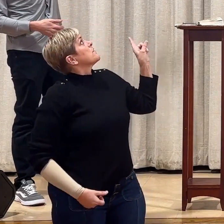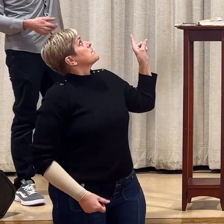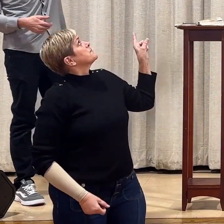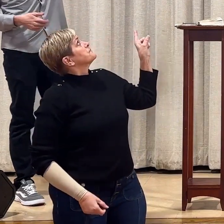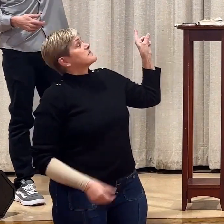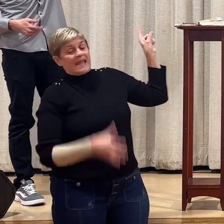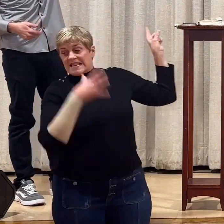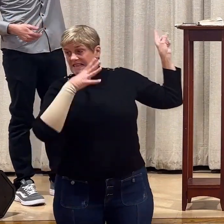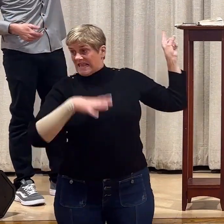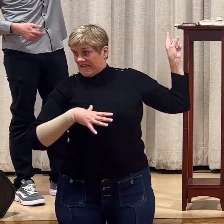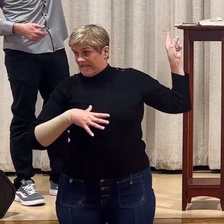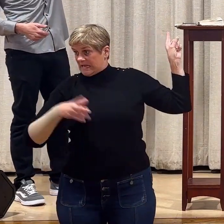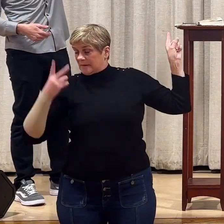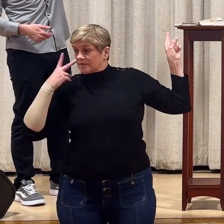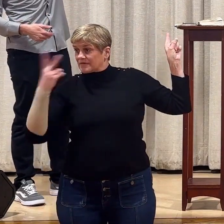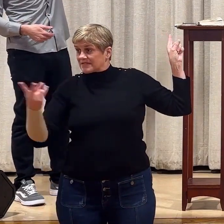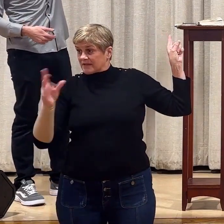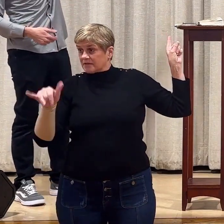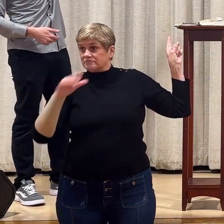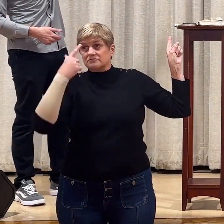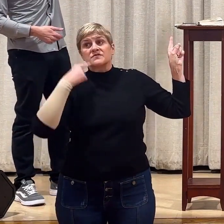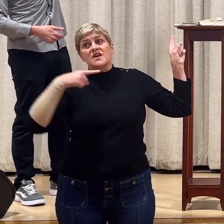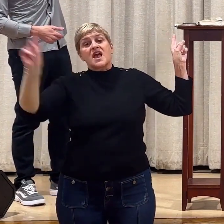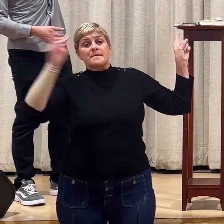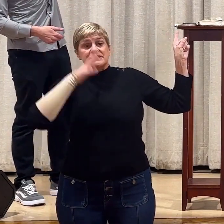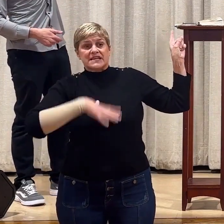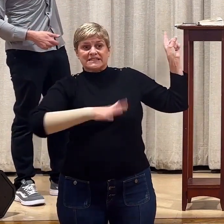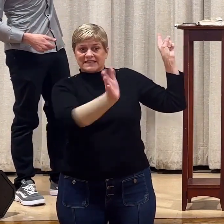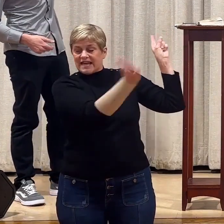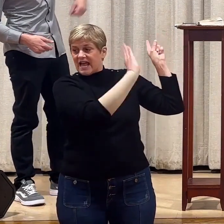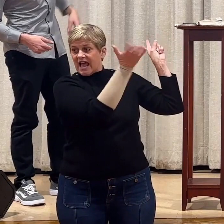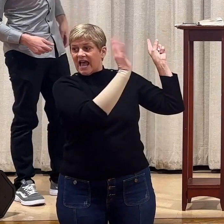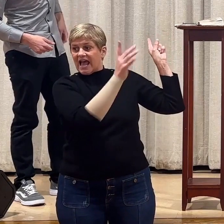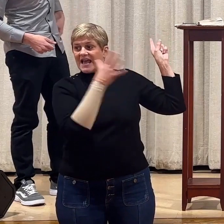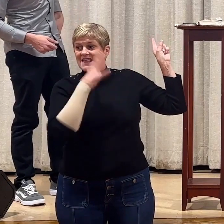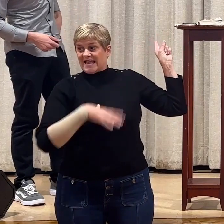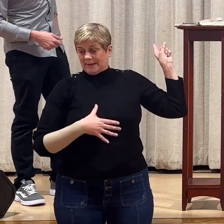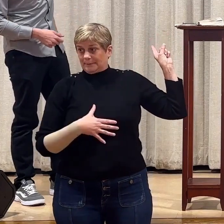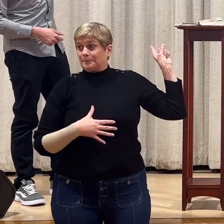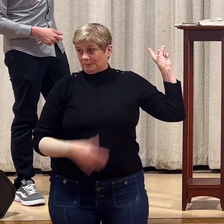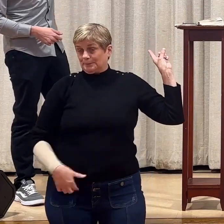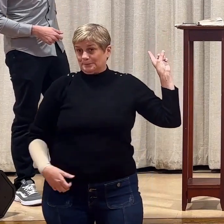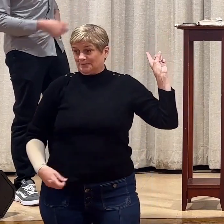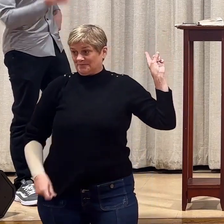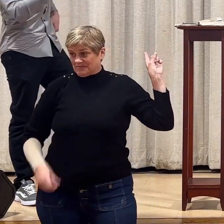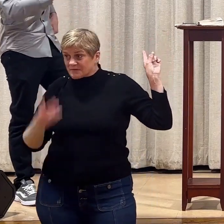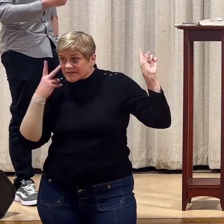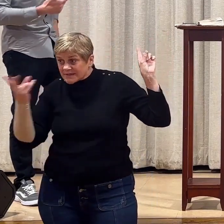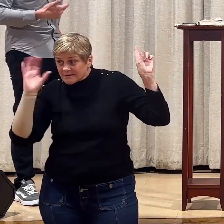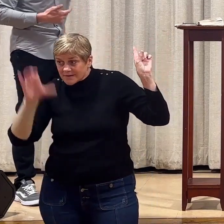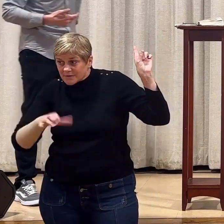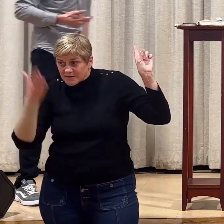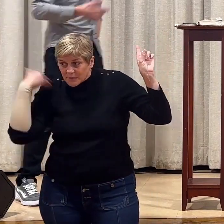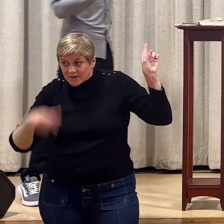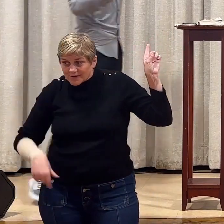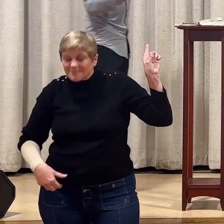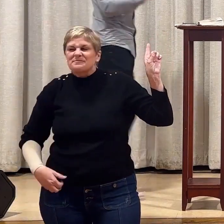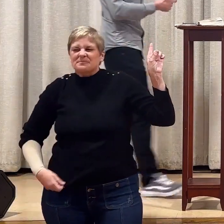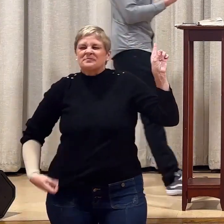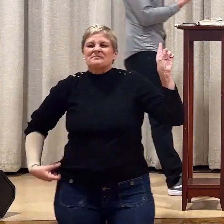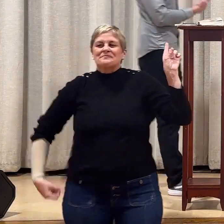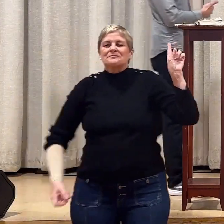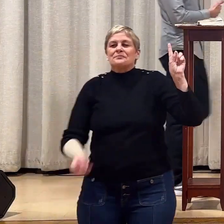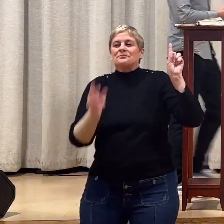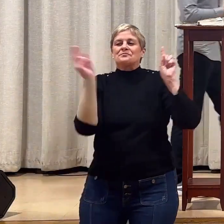Yes, so this lady, you've probably seen her before. She's pretty famous. Everyone say, hi, lady. Okay, so you can look at this lady and you can see